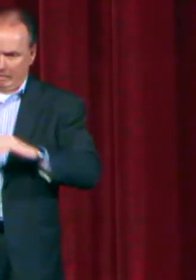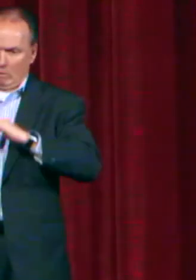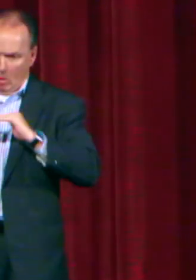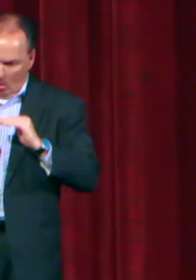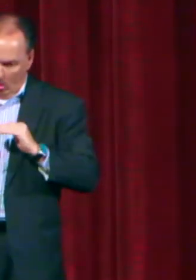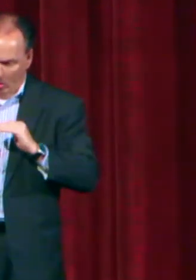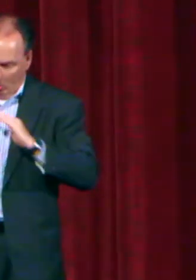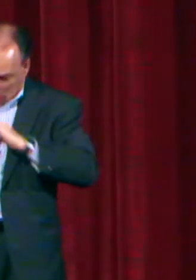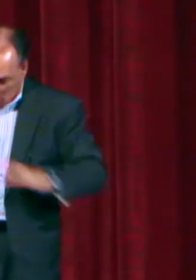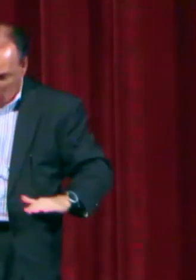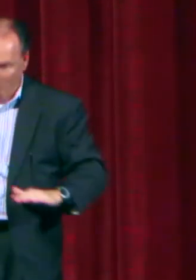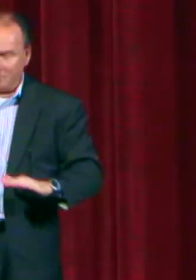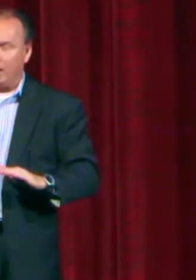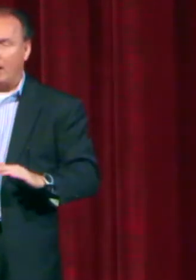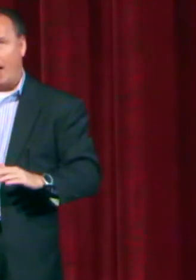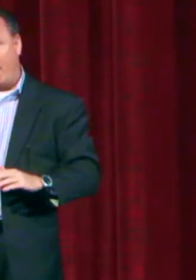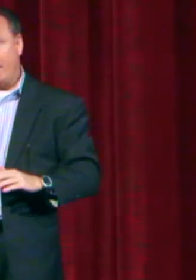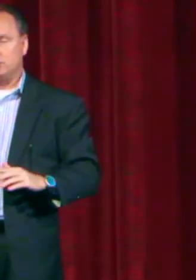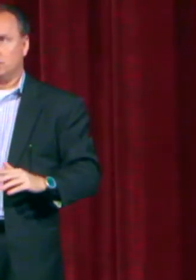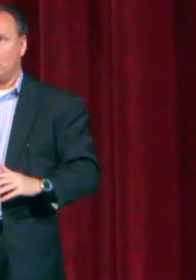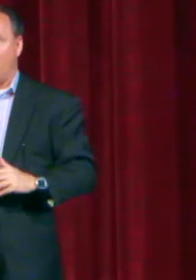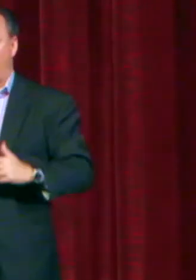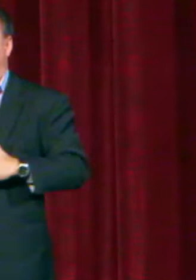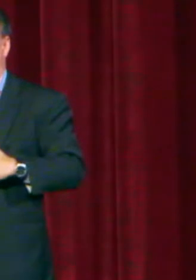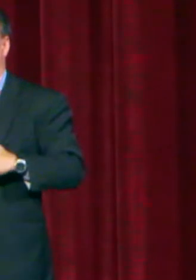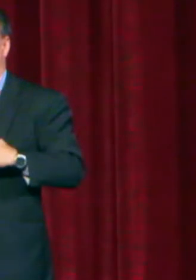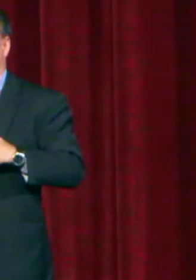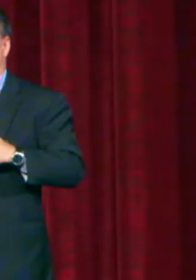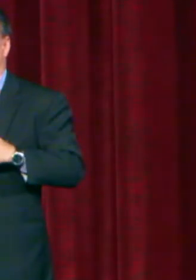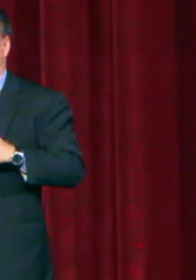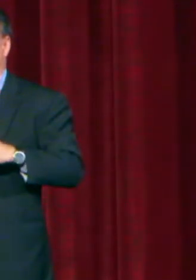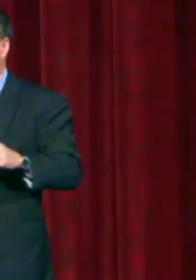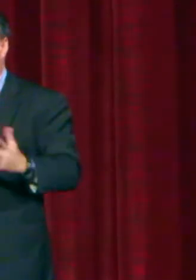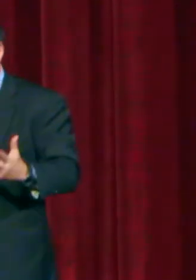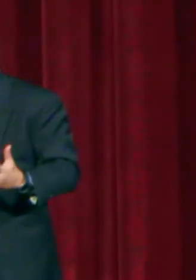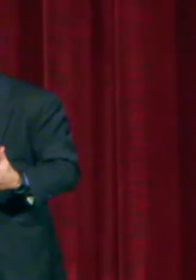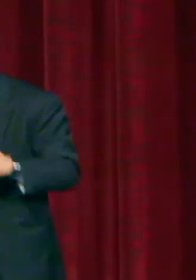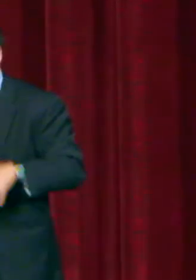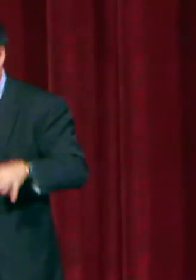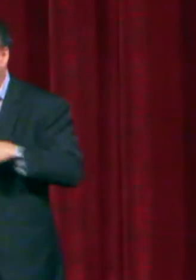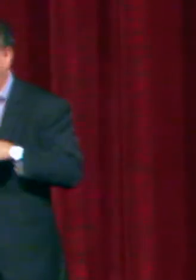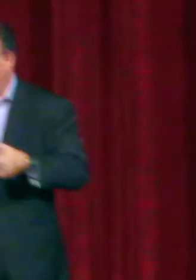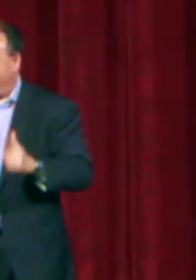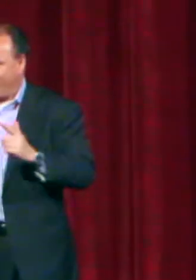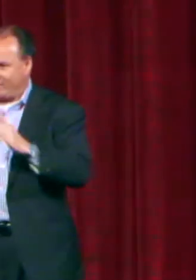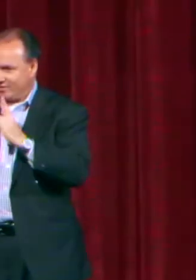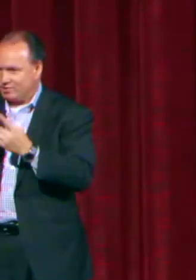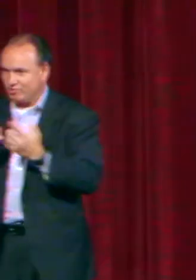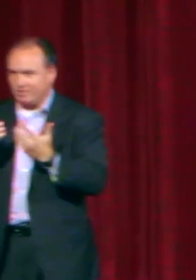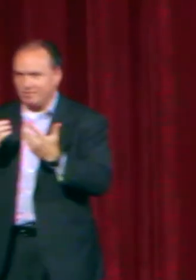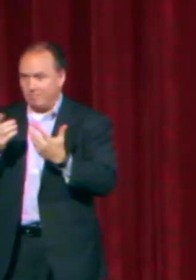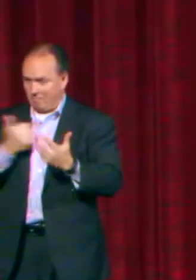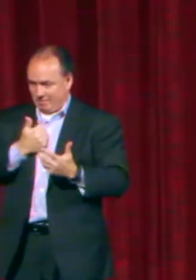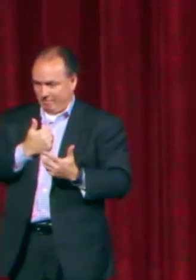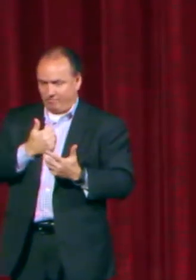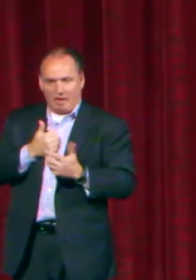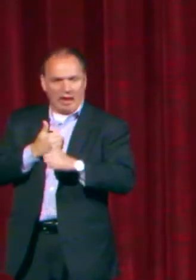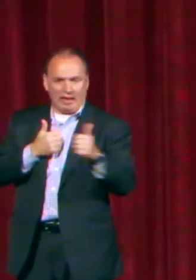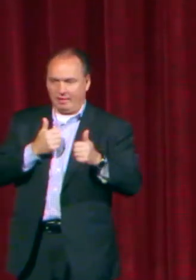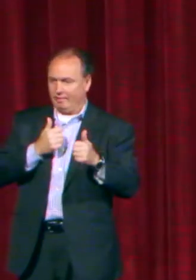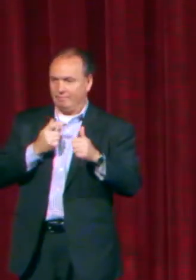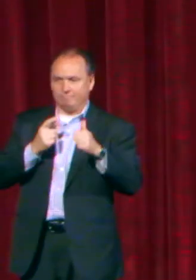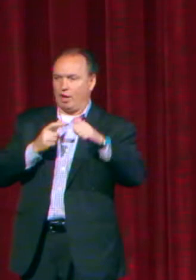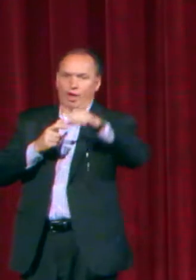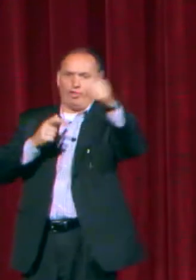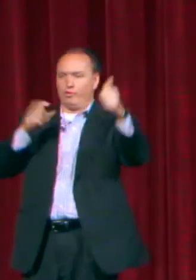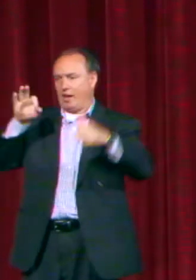I can only imagine how that feeling would be. But it's very important that you allow the district, myself, and any first